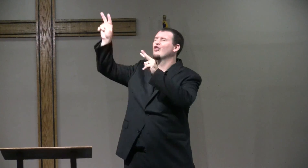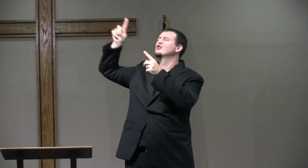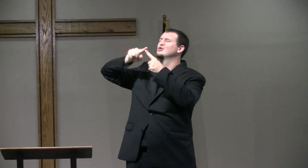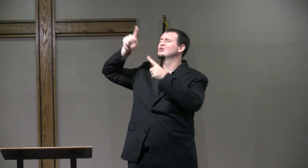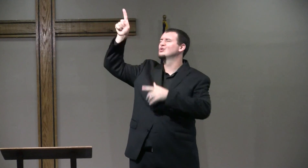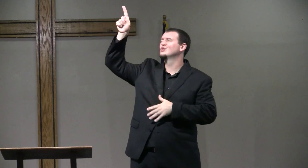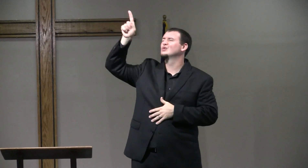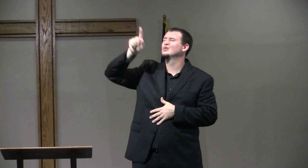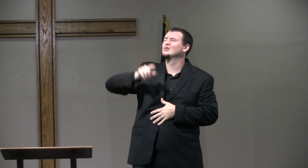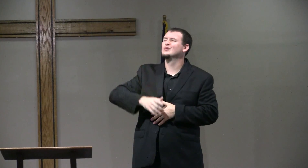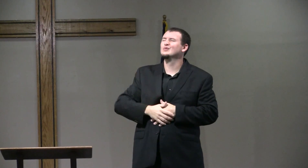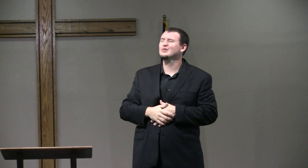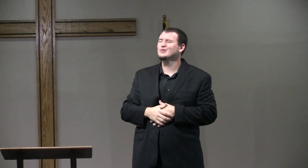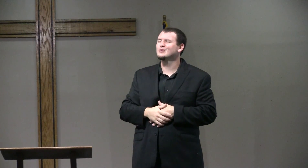to look to you,